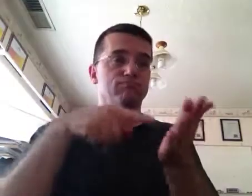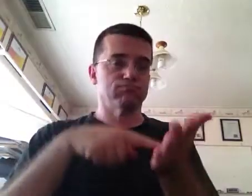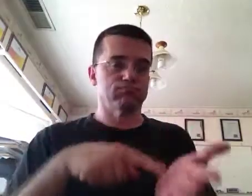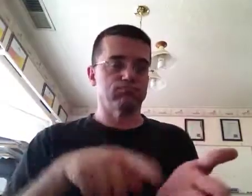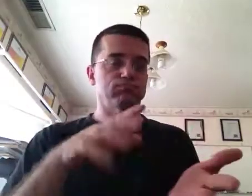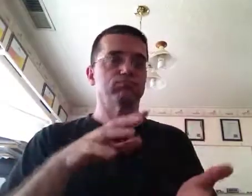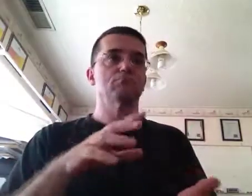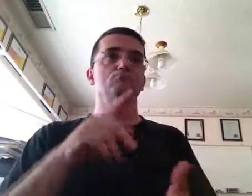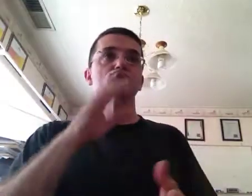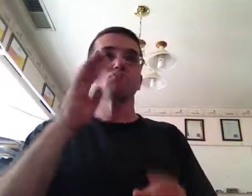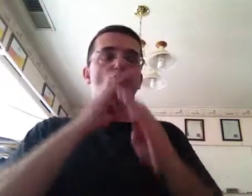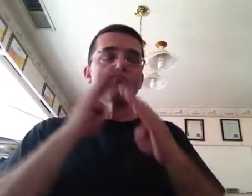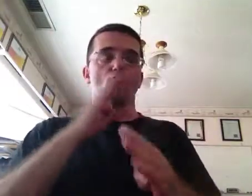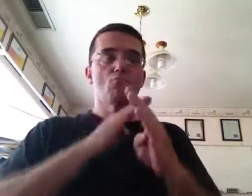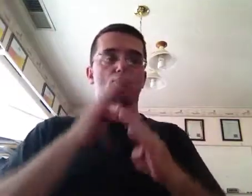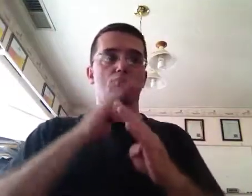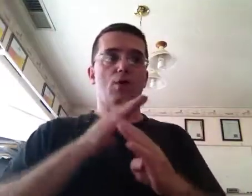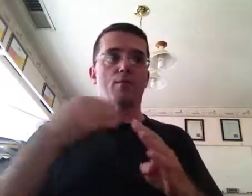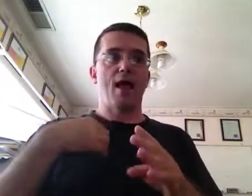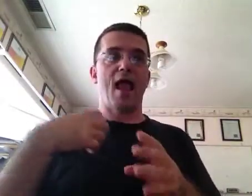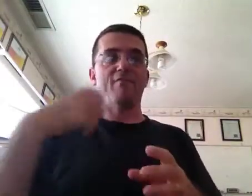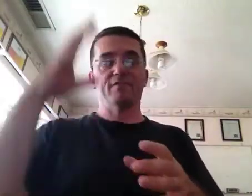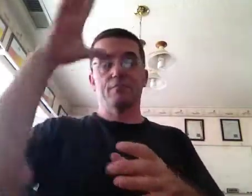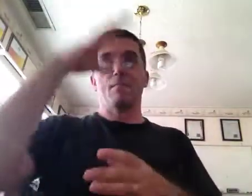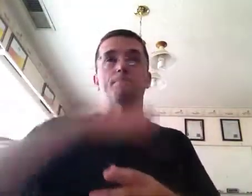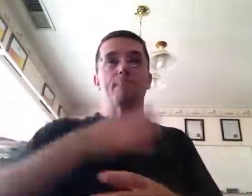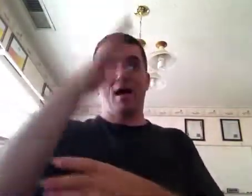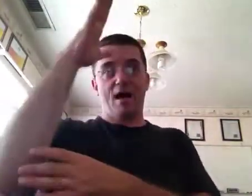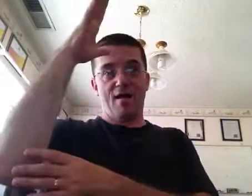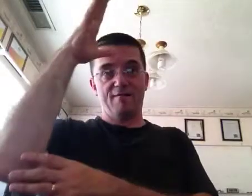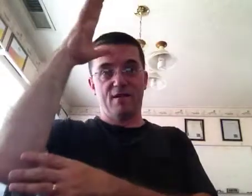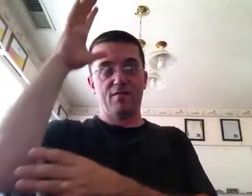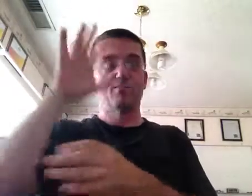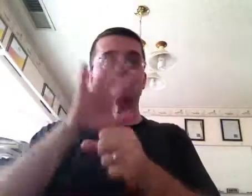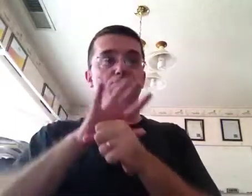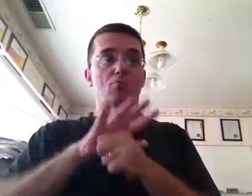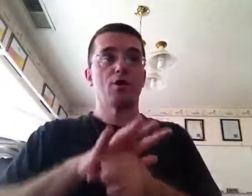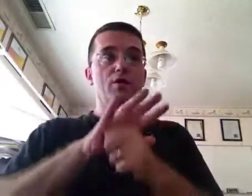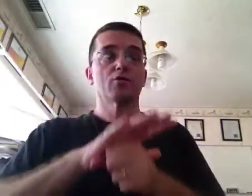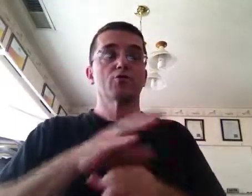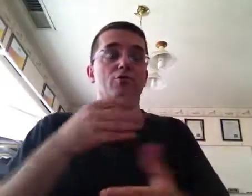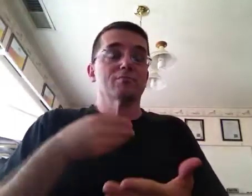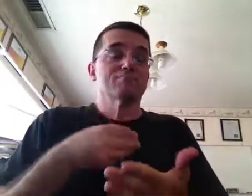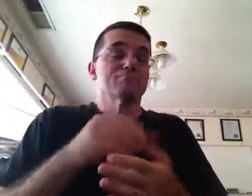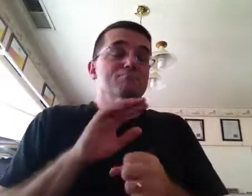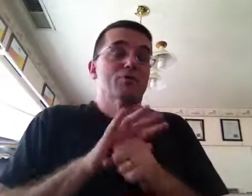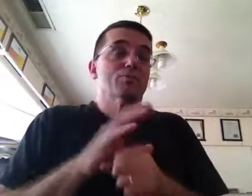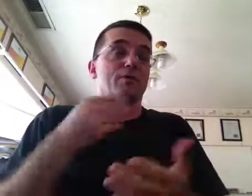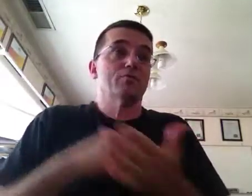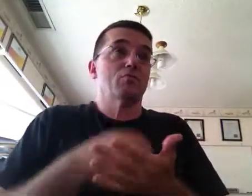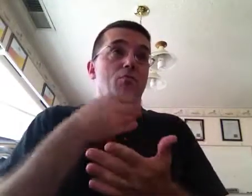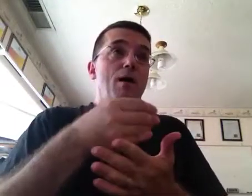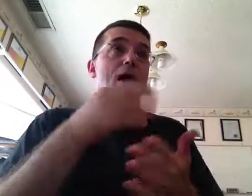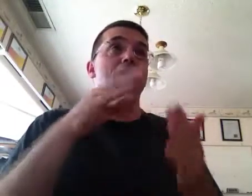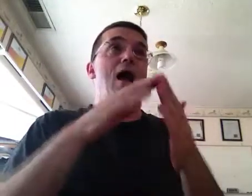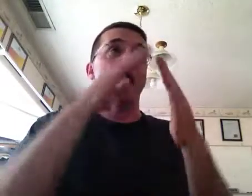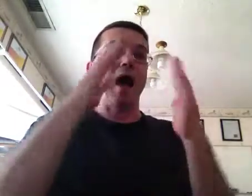father. He constantly is trying to pressure me to buy a house, buy a condo, because